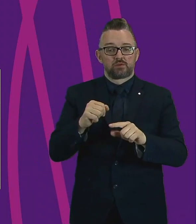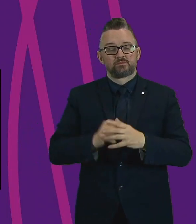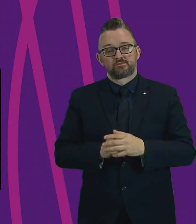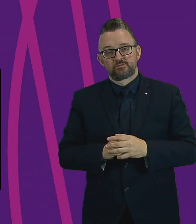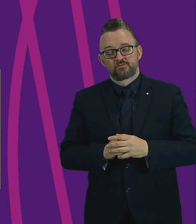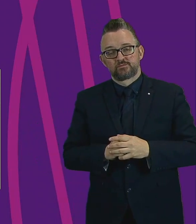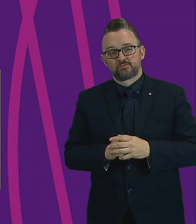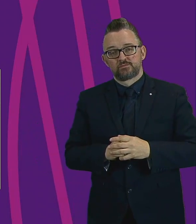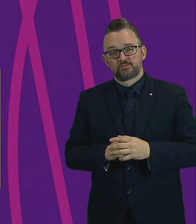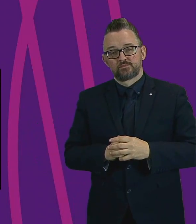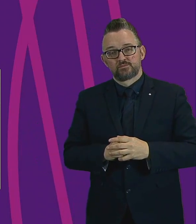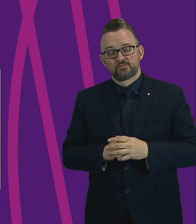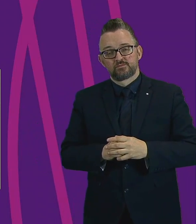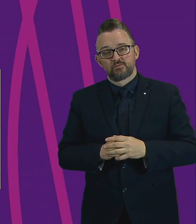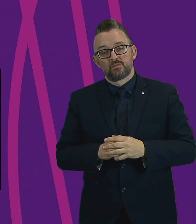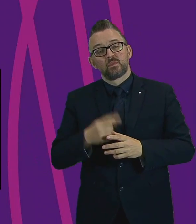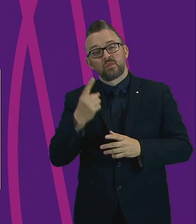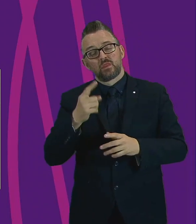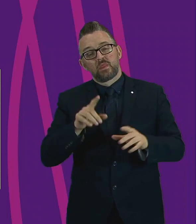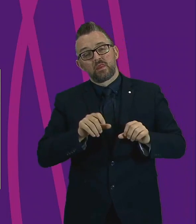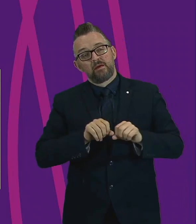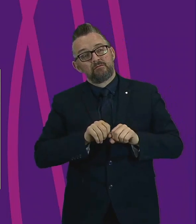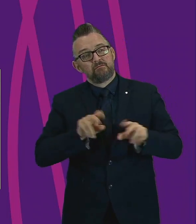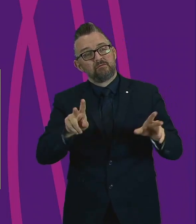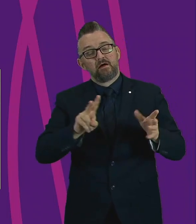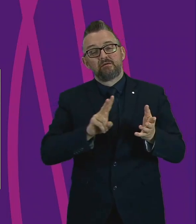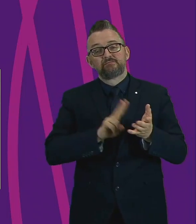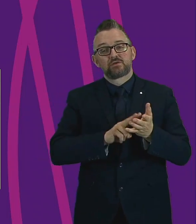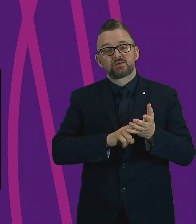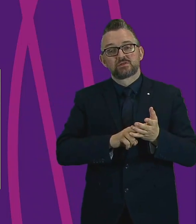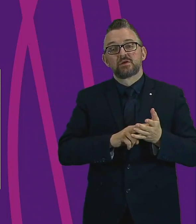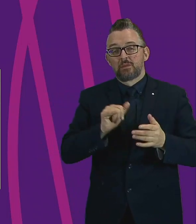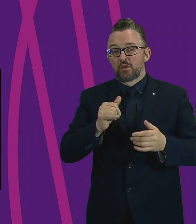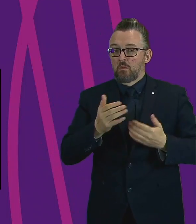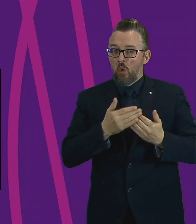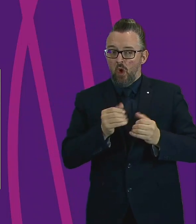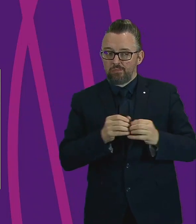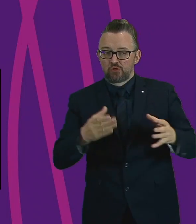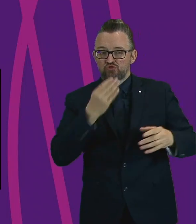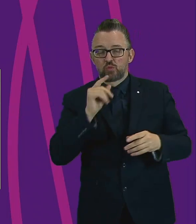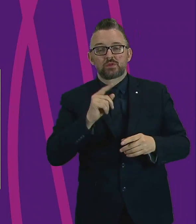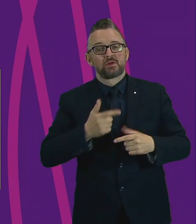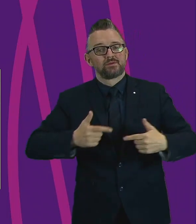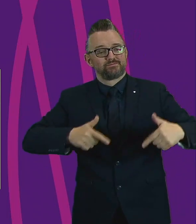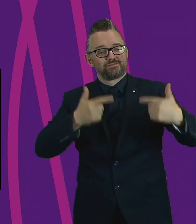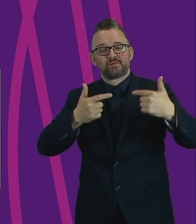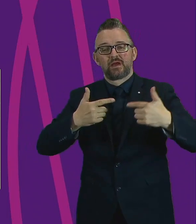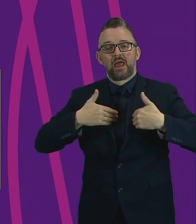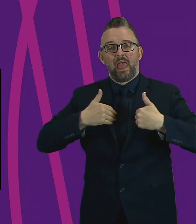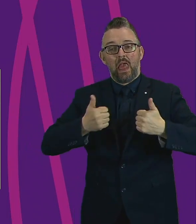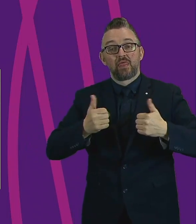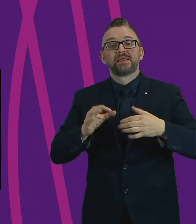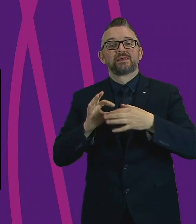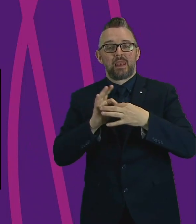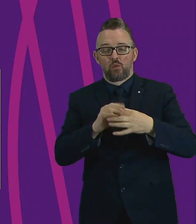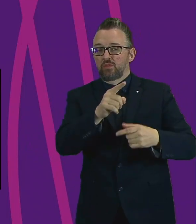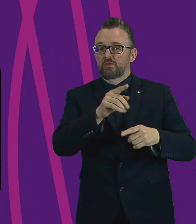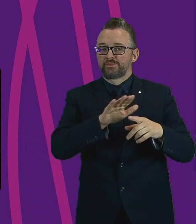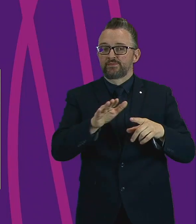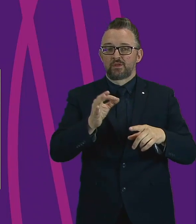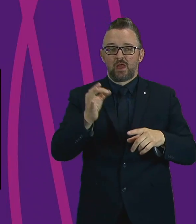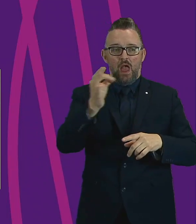One legacy of the virus will hopefully be a greater use of telehealth to address challenges in delivering healthcare in remote and rural areas.